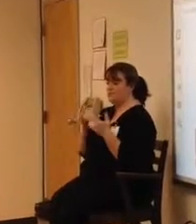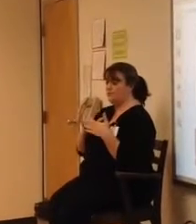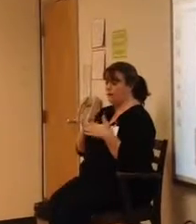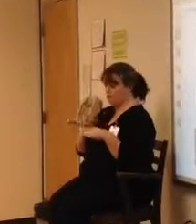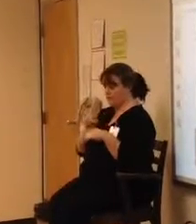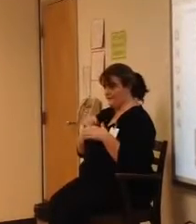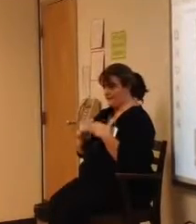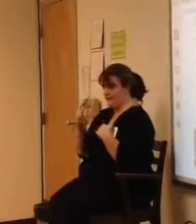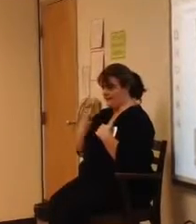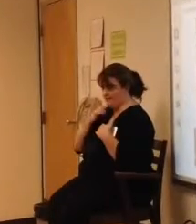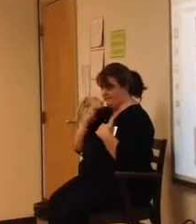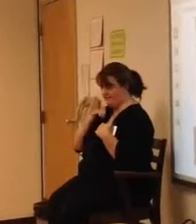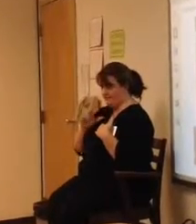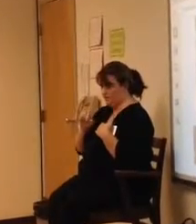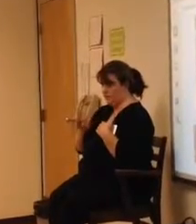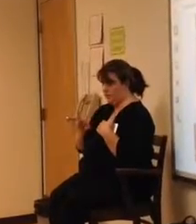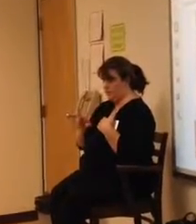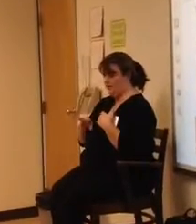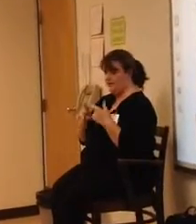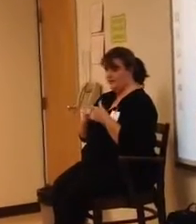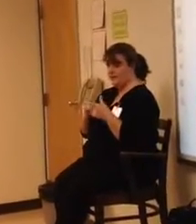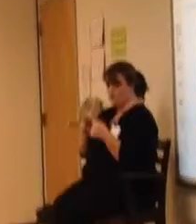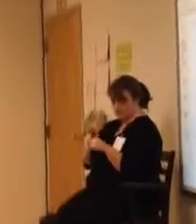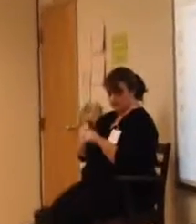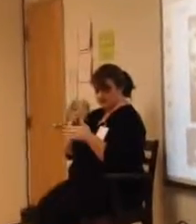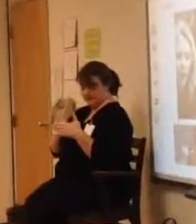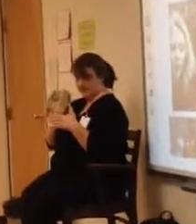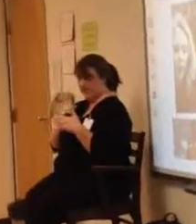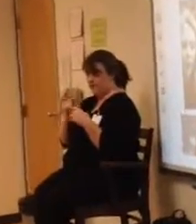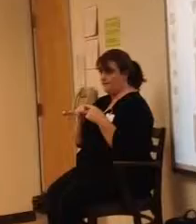an everyday car, you could aim for about a $30,000 to